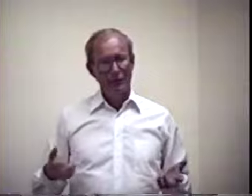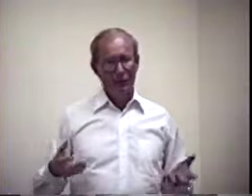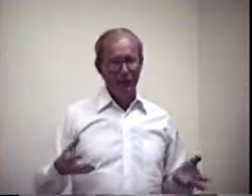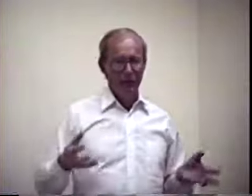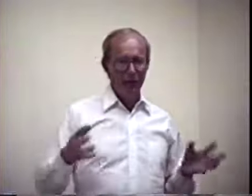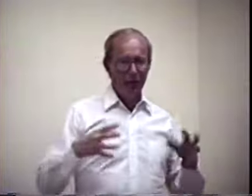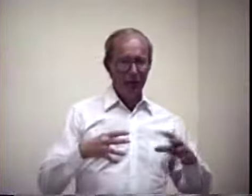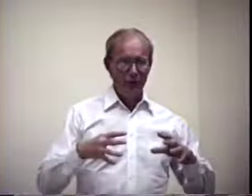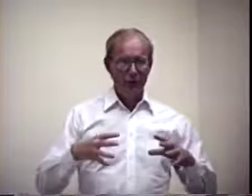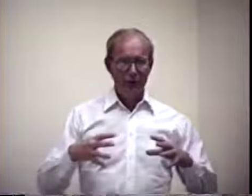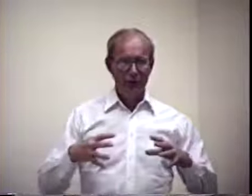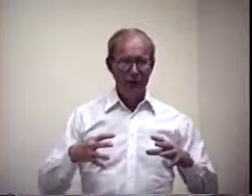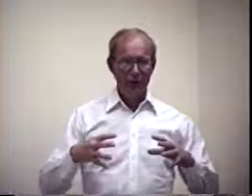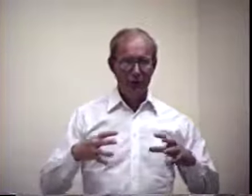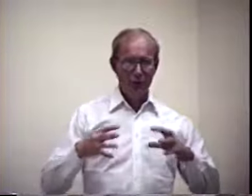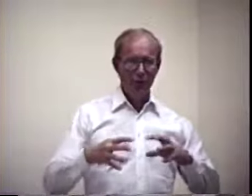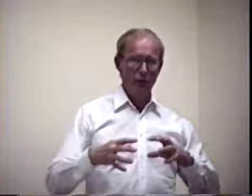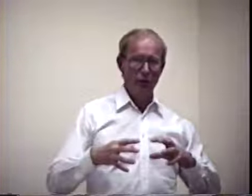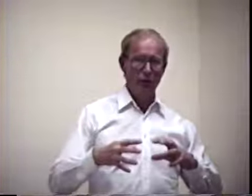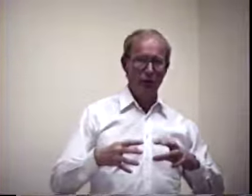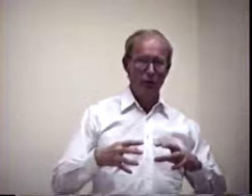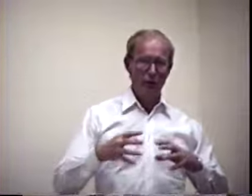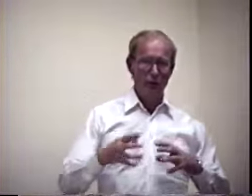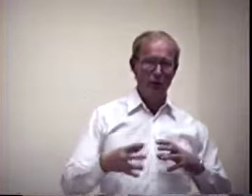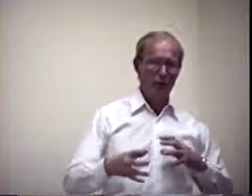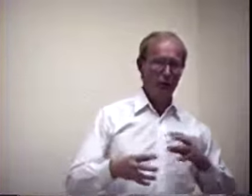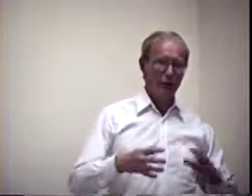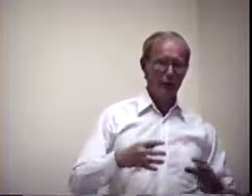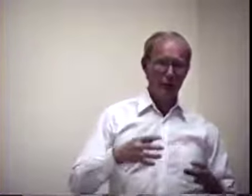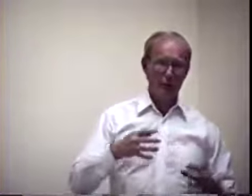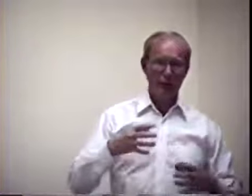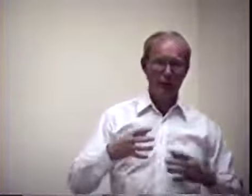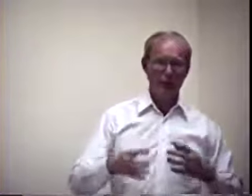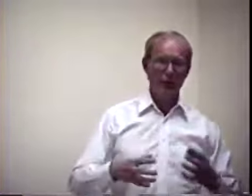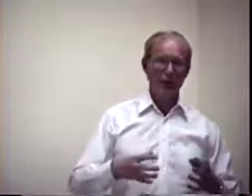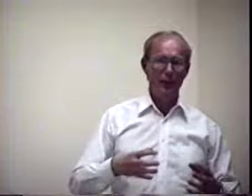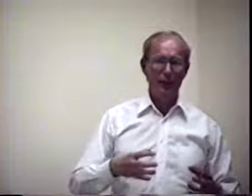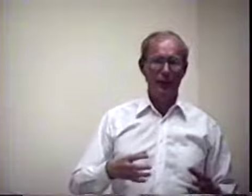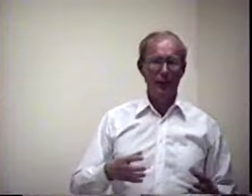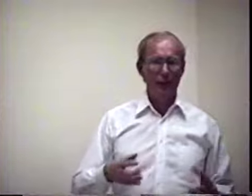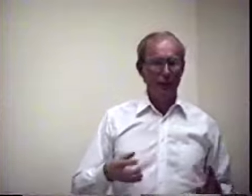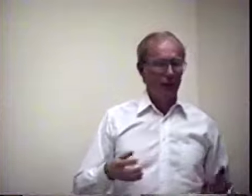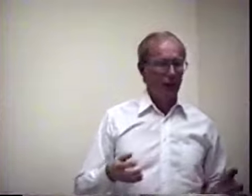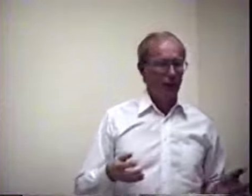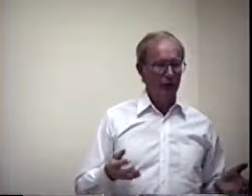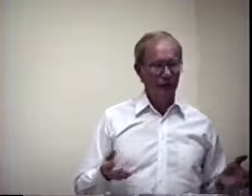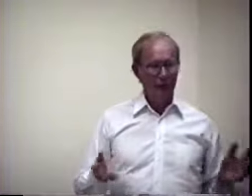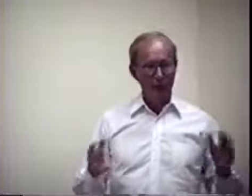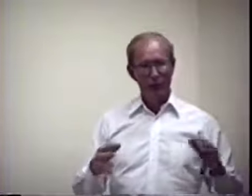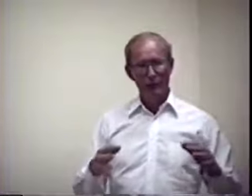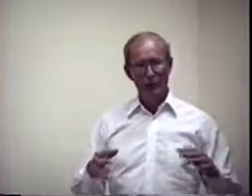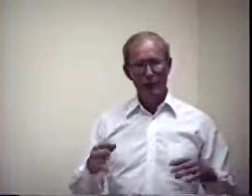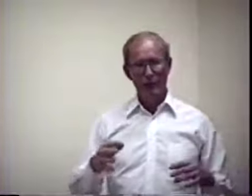process of utilizing the words and the signs that we learned in the beginning class, and to compose them into